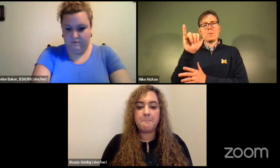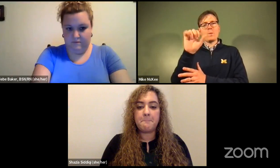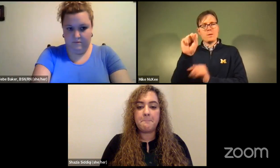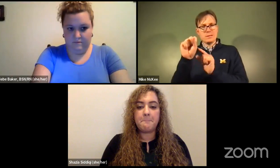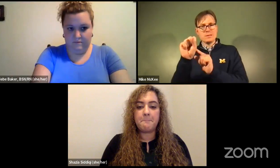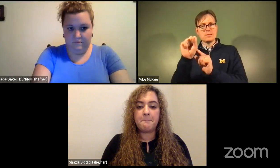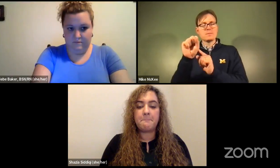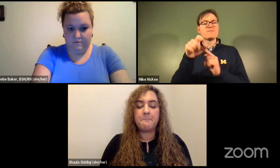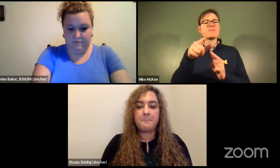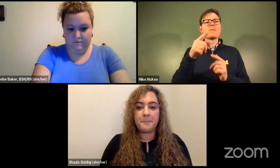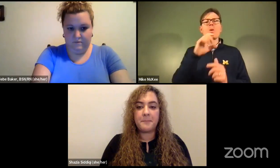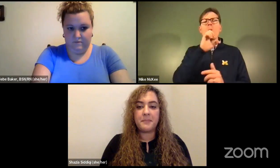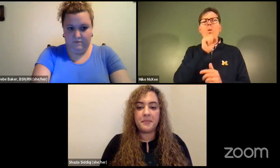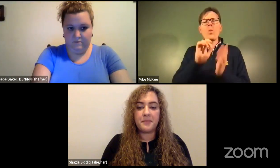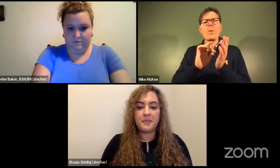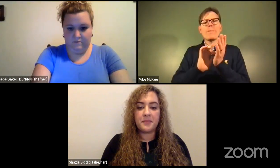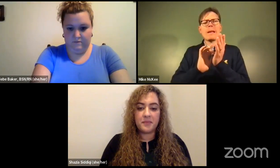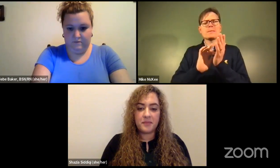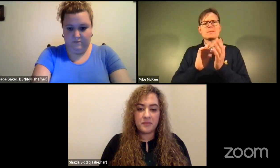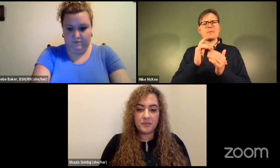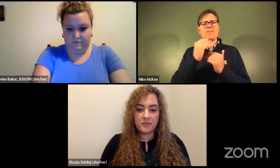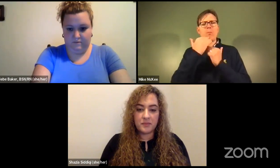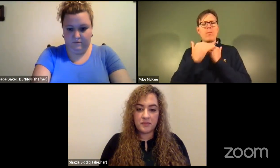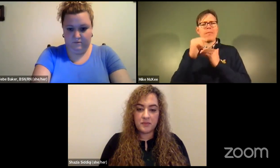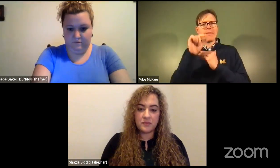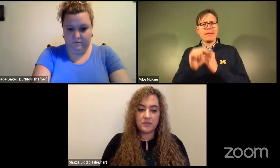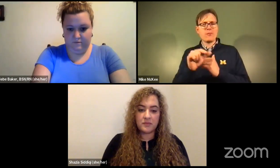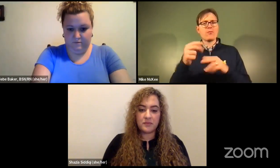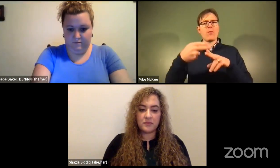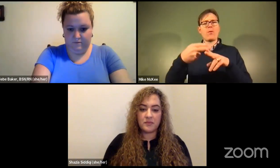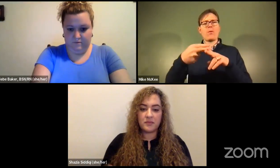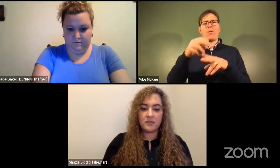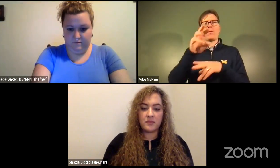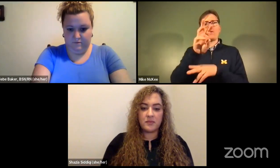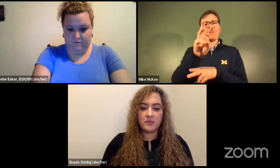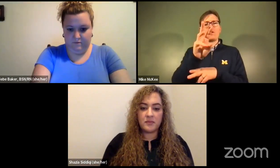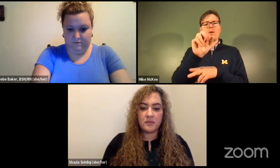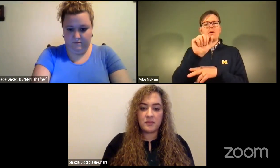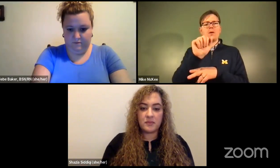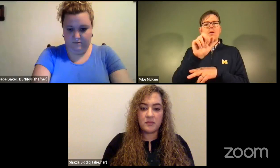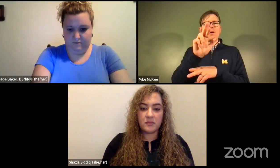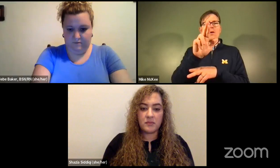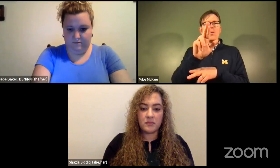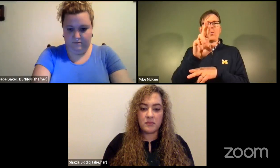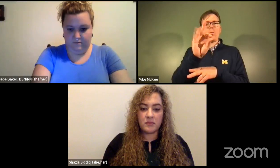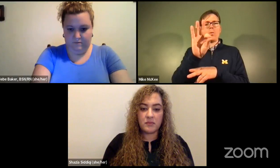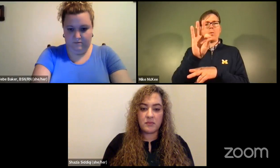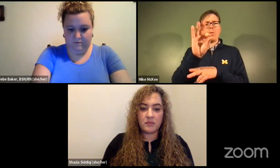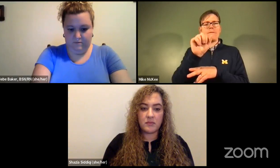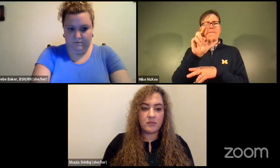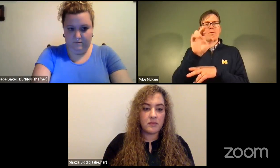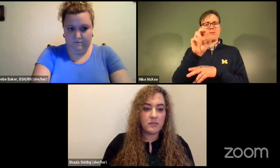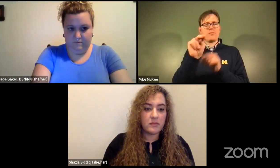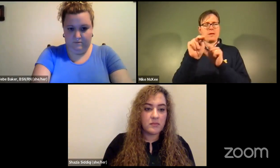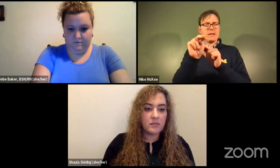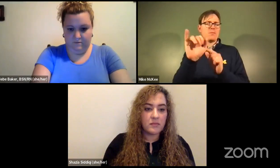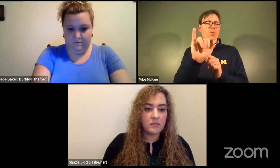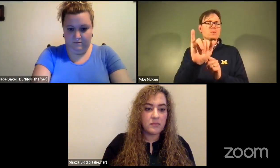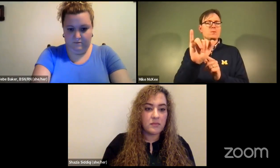or Eliquis are familiar names. There was an older medication you may have heard of